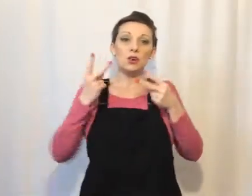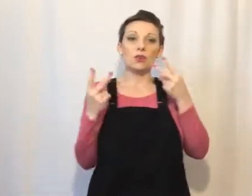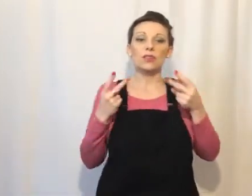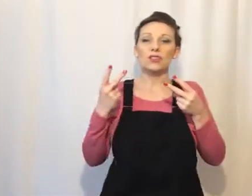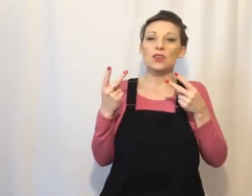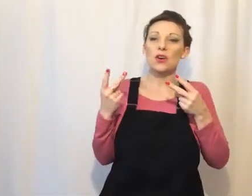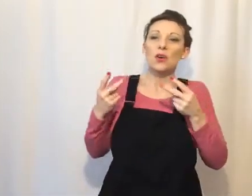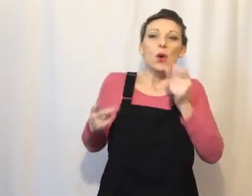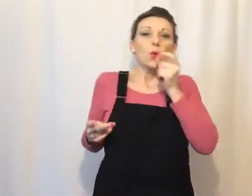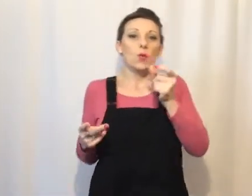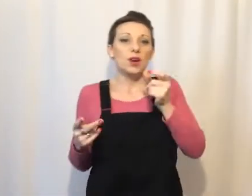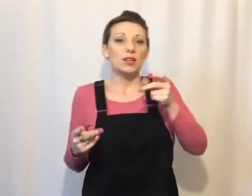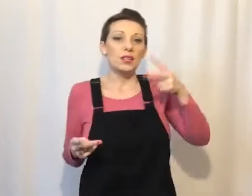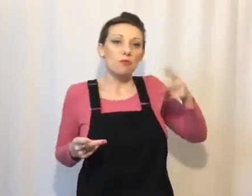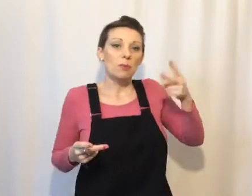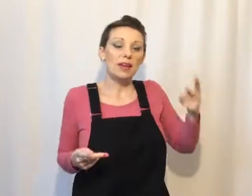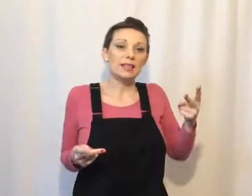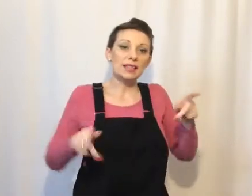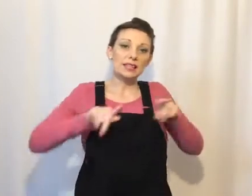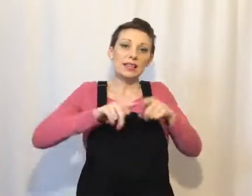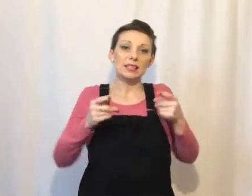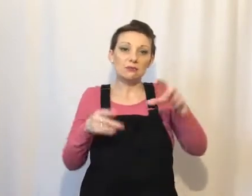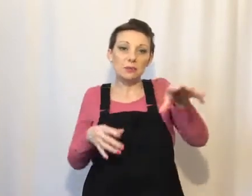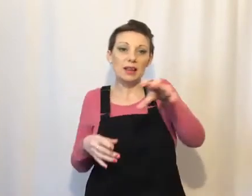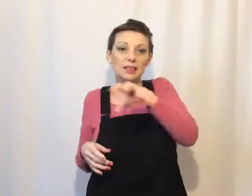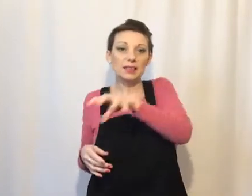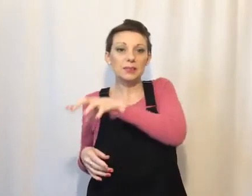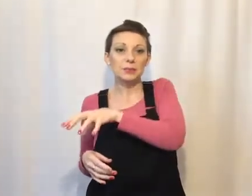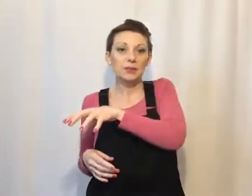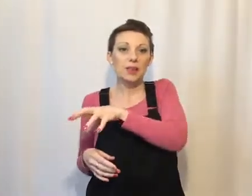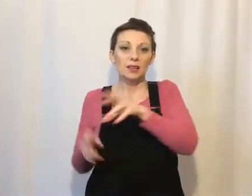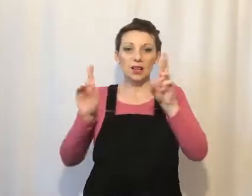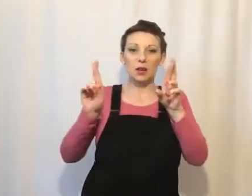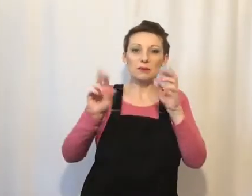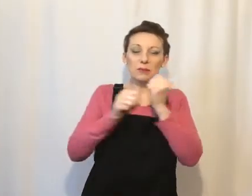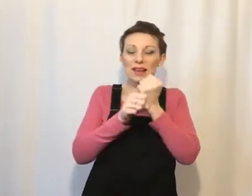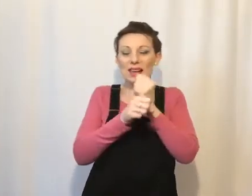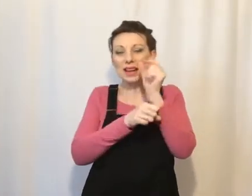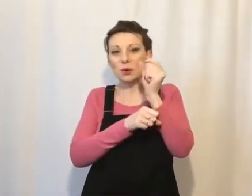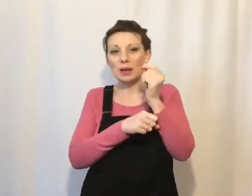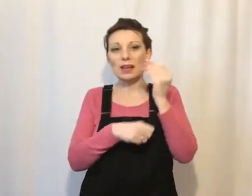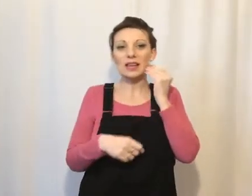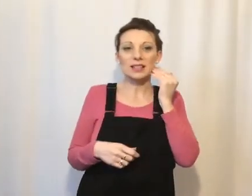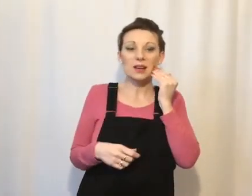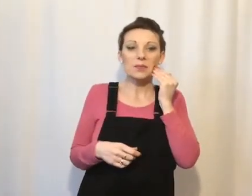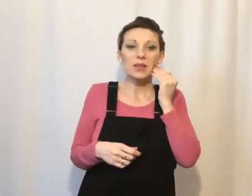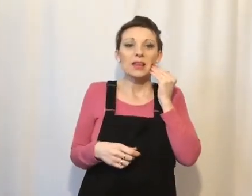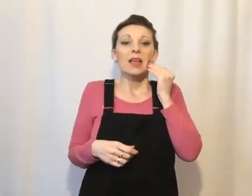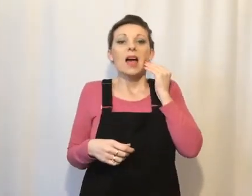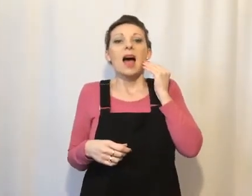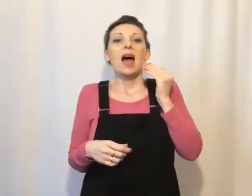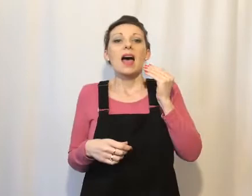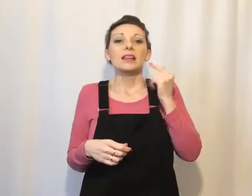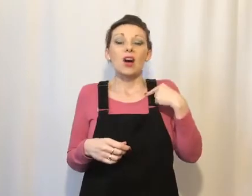song that's got words that are repeated in different places to hopefully make it a little bit easier. And I